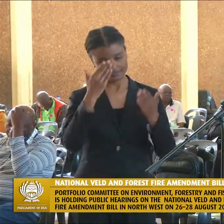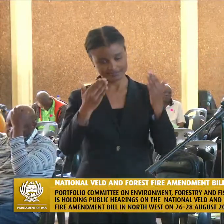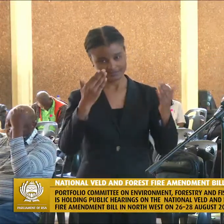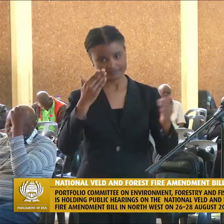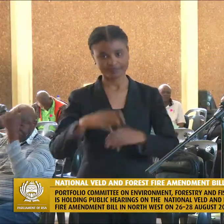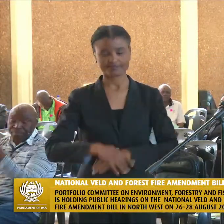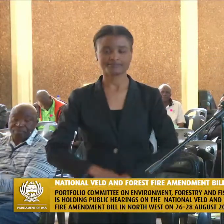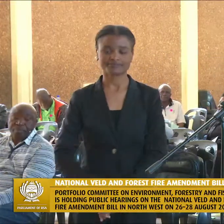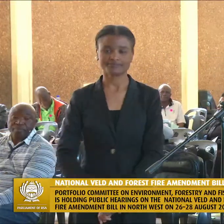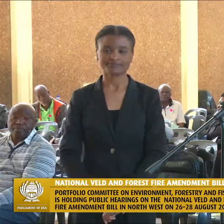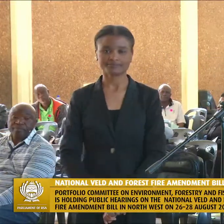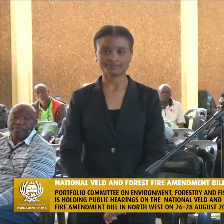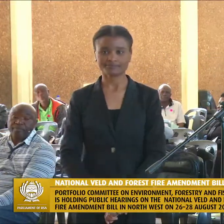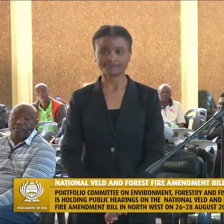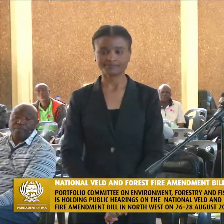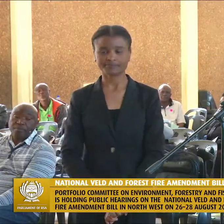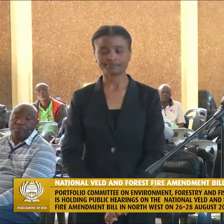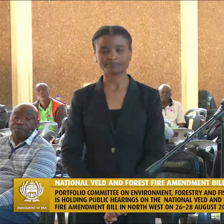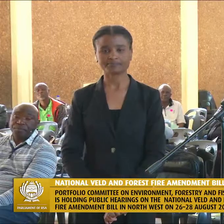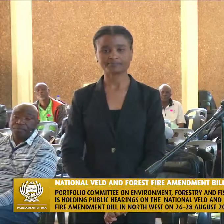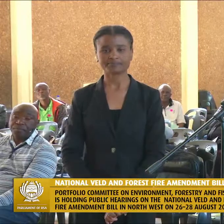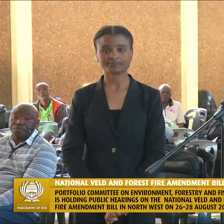the community at large